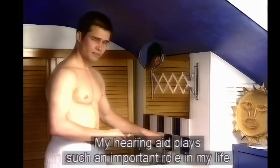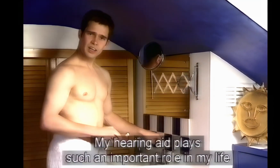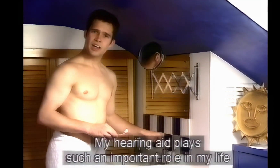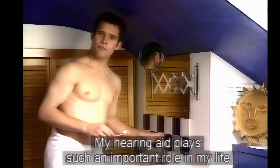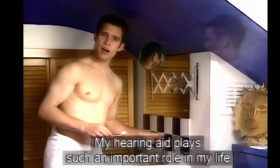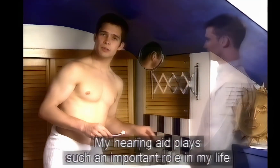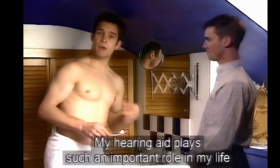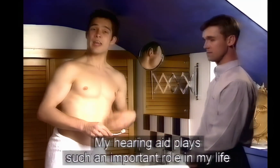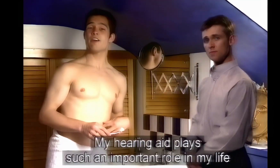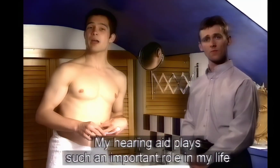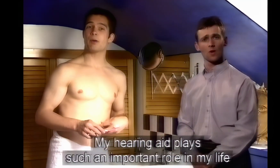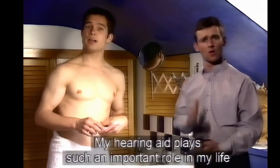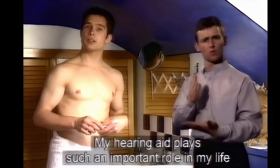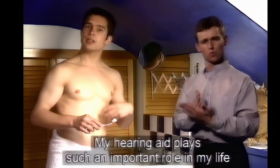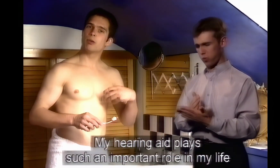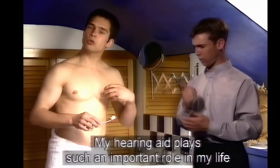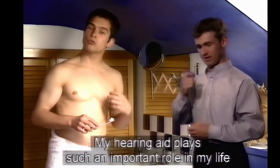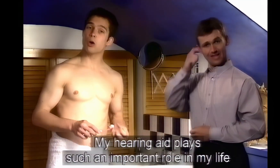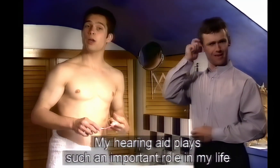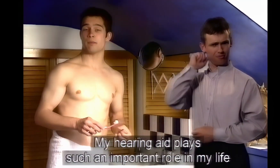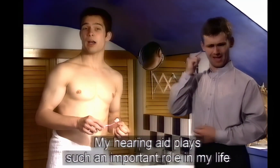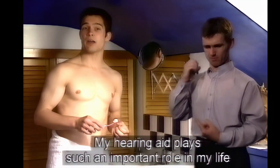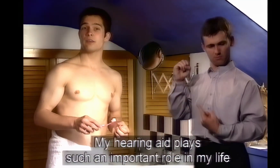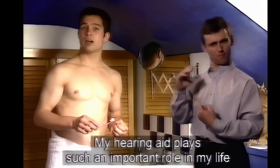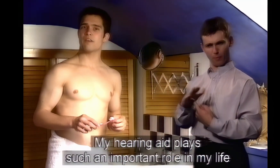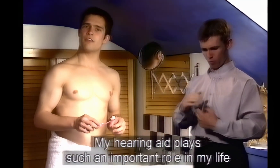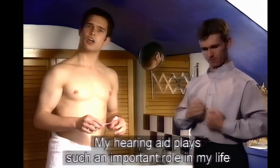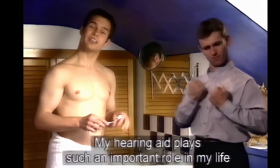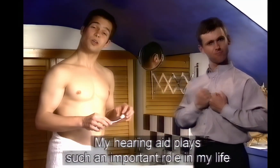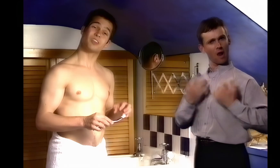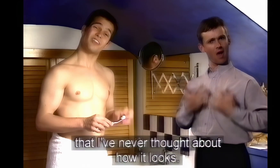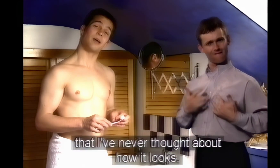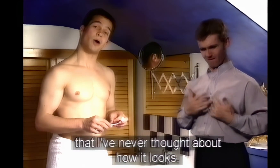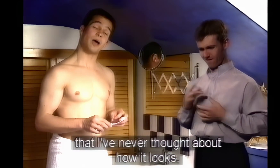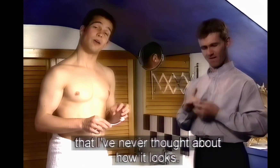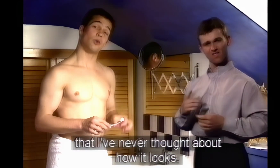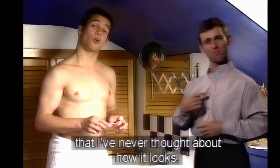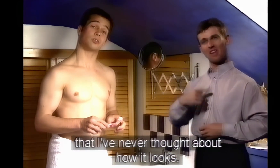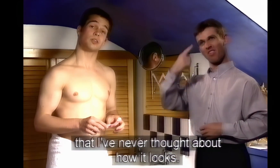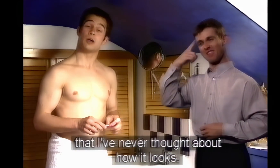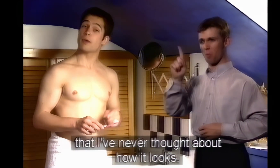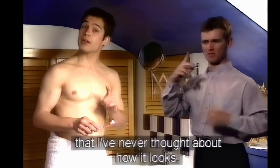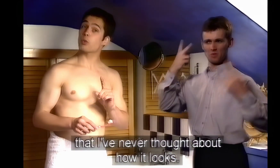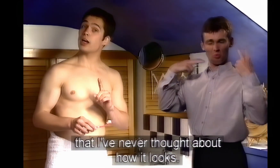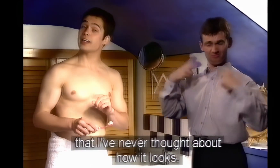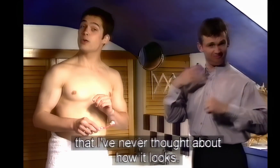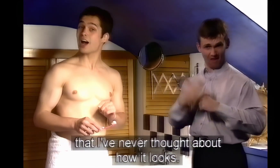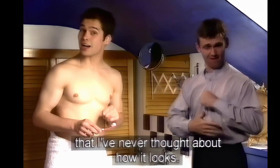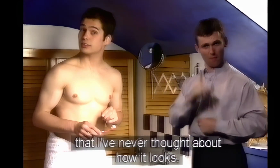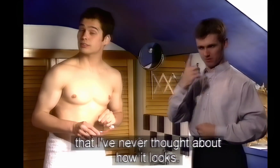In fact, my hearing aid plays such an important role in my life. I've never actually stopped to think about how it looks, but there's one lady who has, and